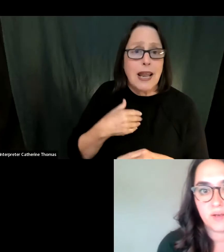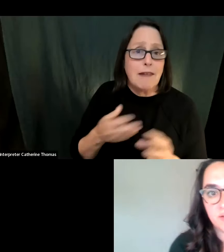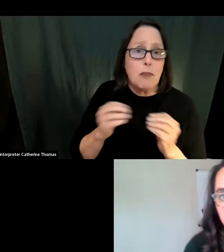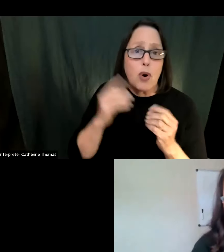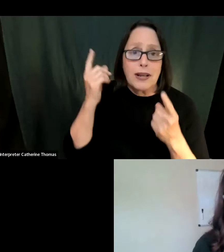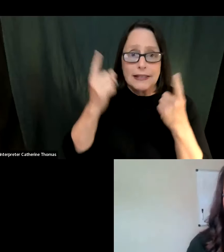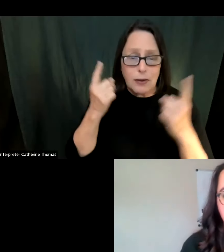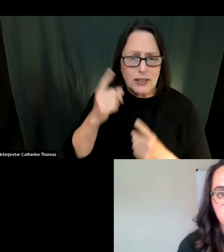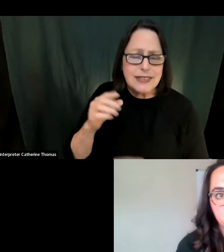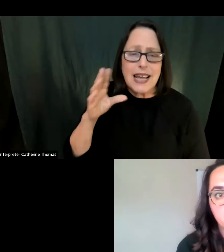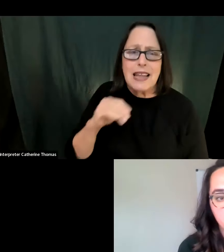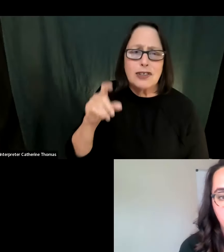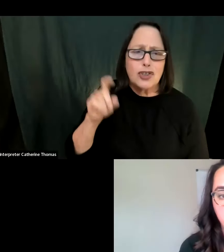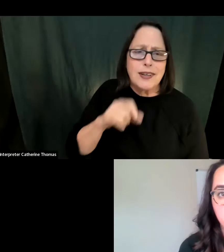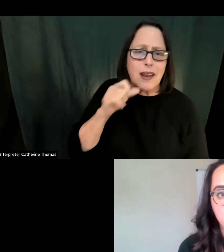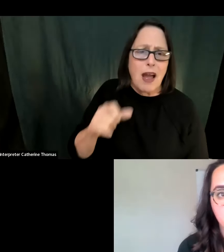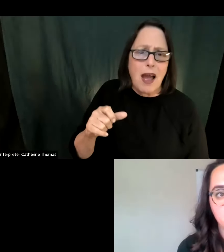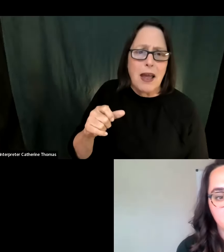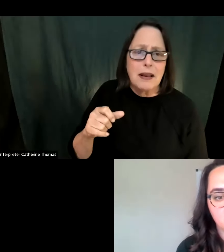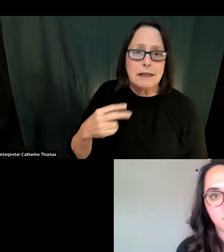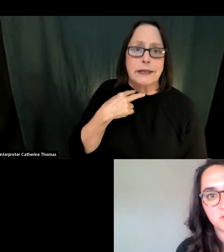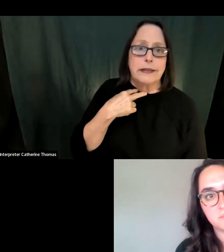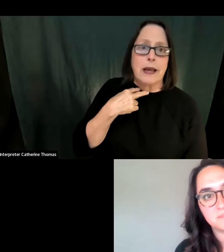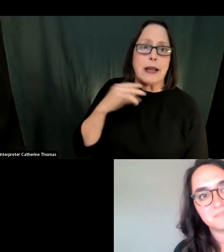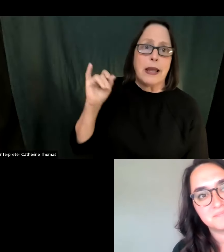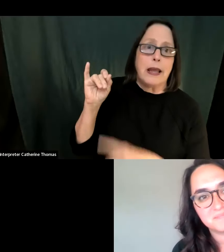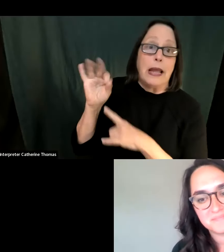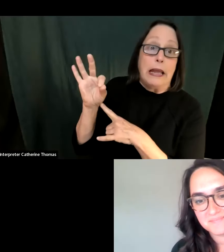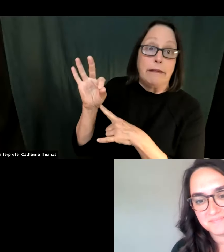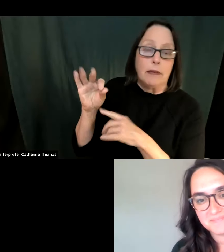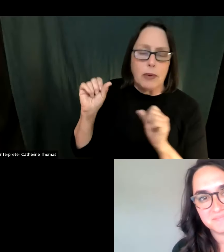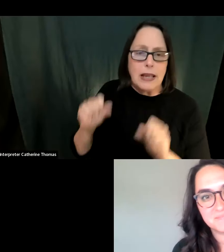if we can identify them. Sorry, Levi, thanks for letting me go first.